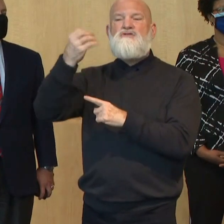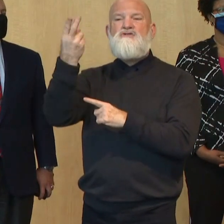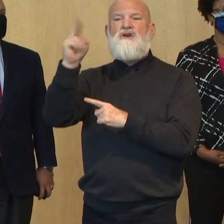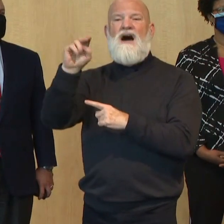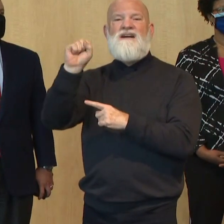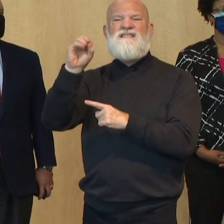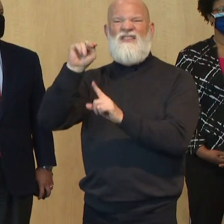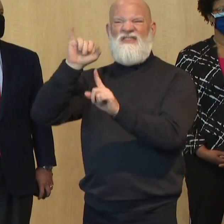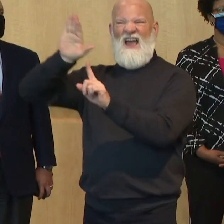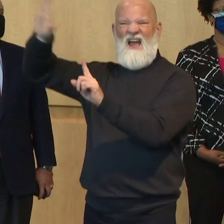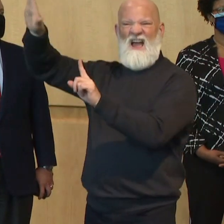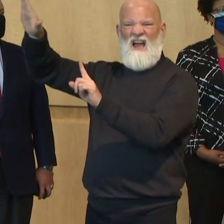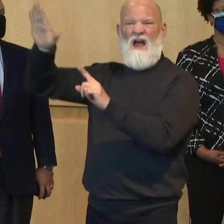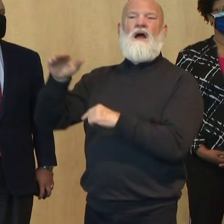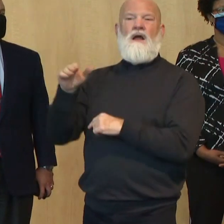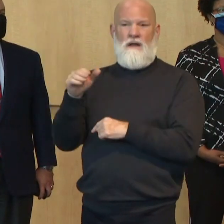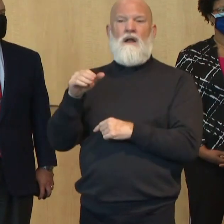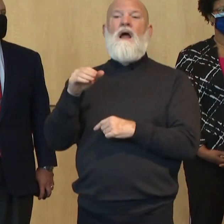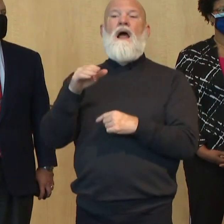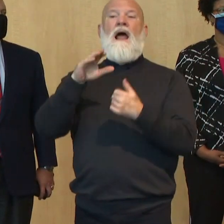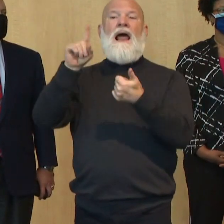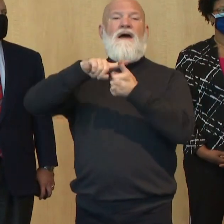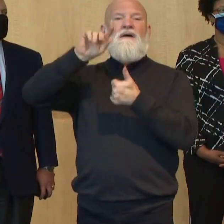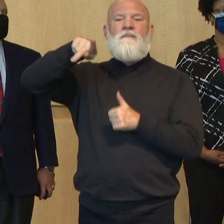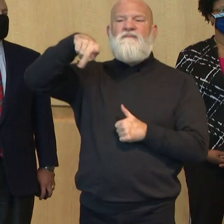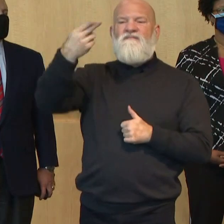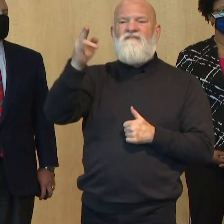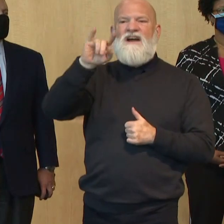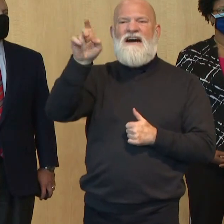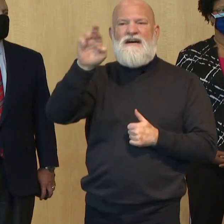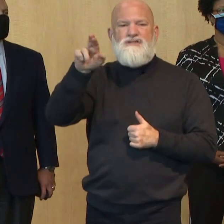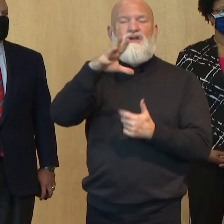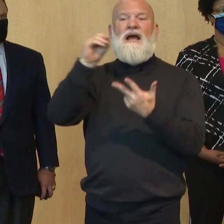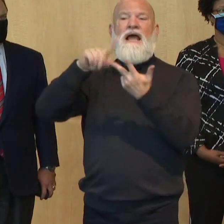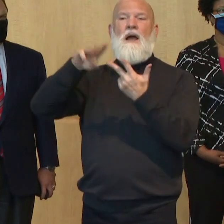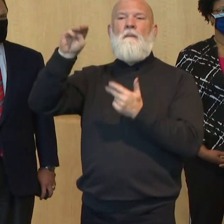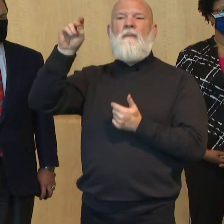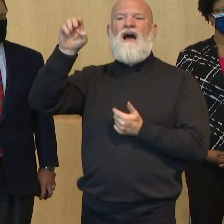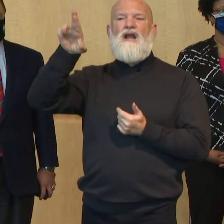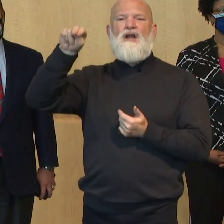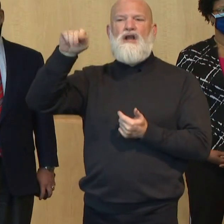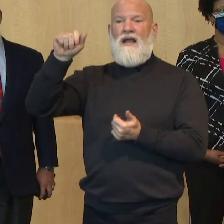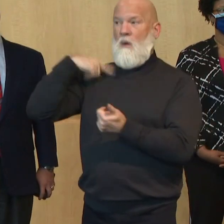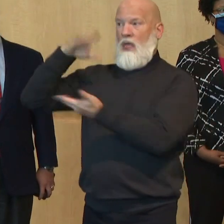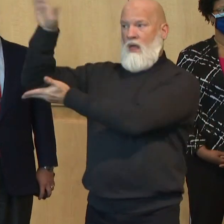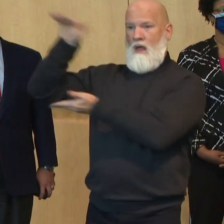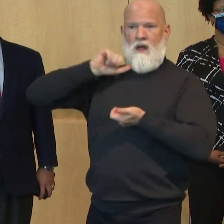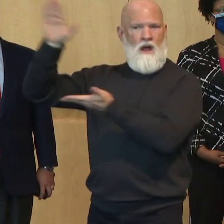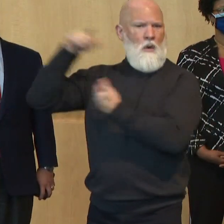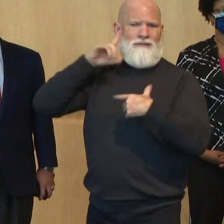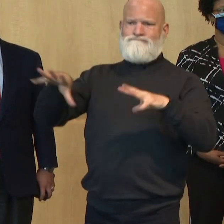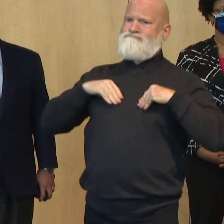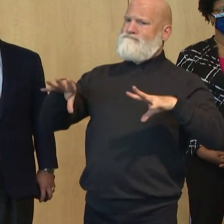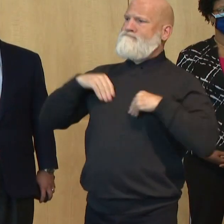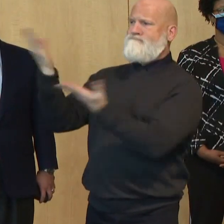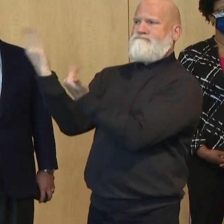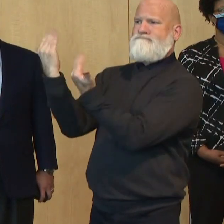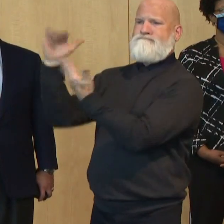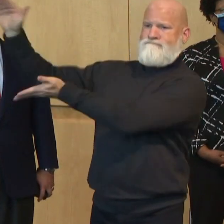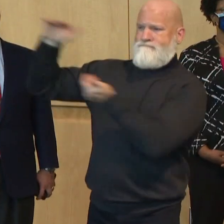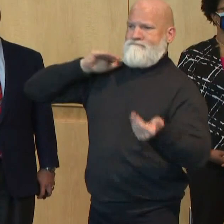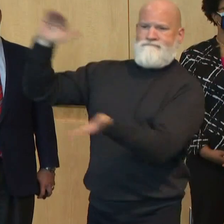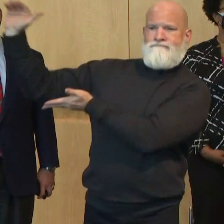finding efficiencies in their manufacturing process. It's going to help with supply and other vaccines potentially coming our